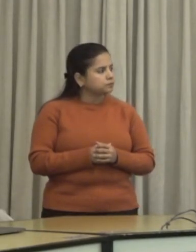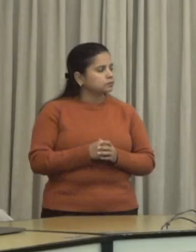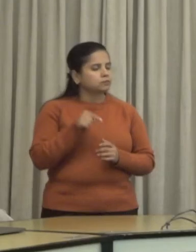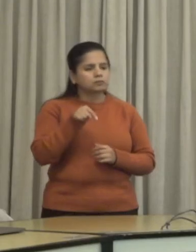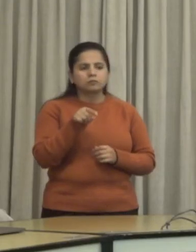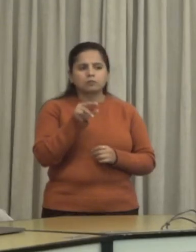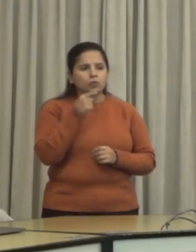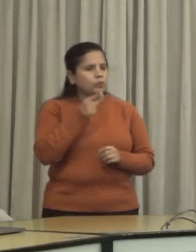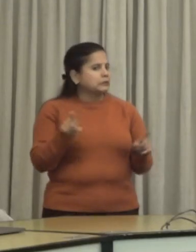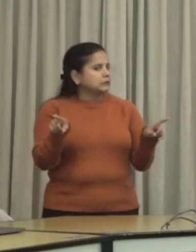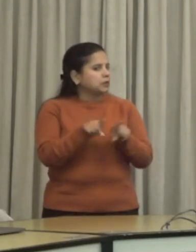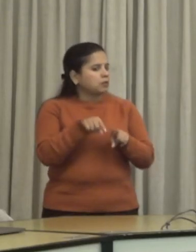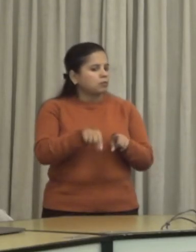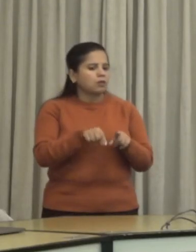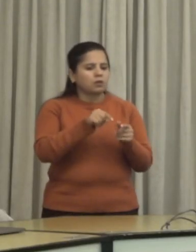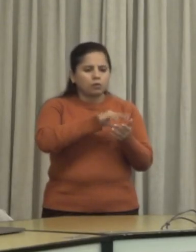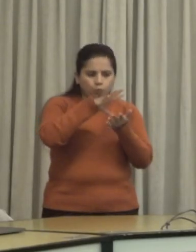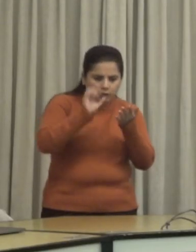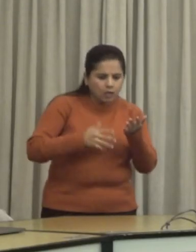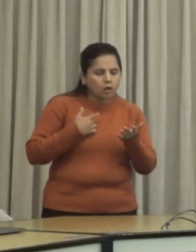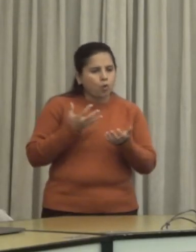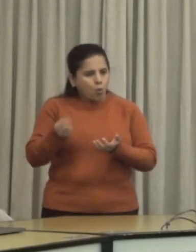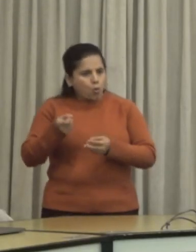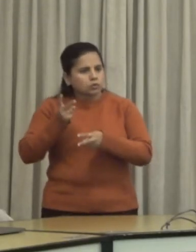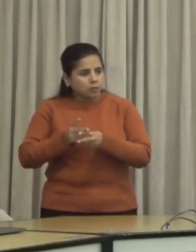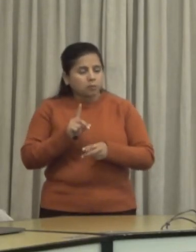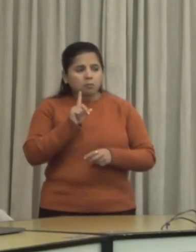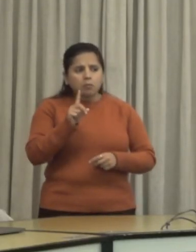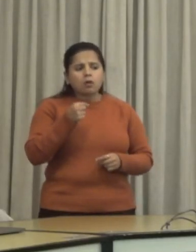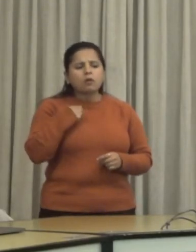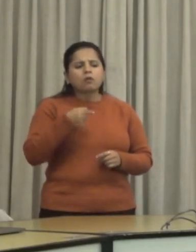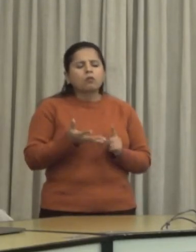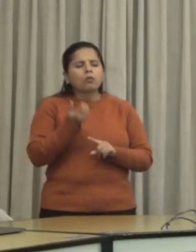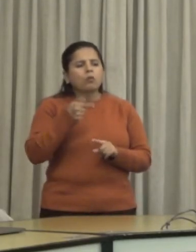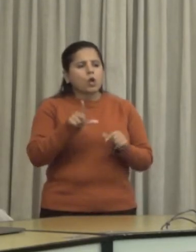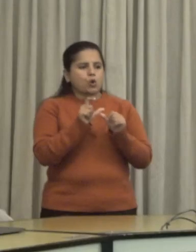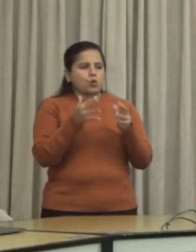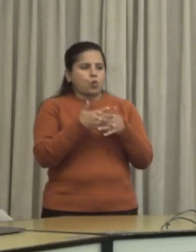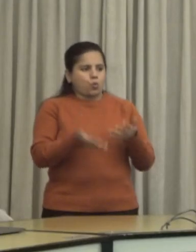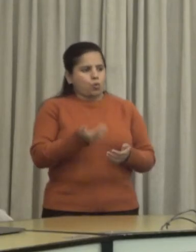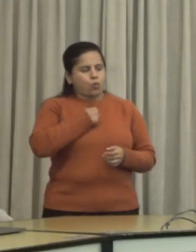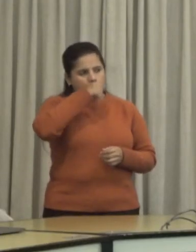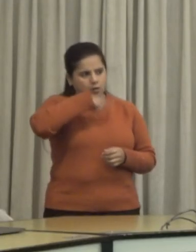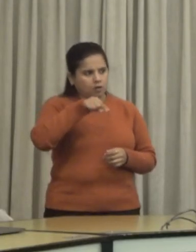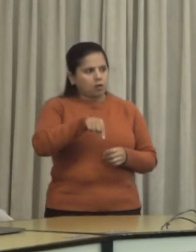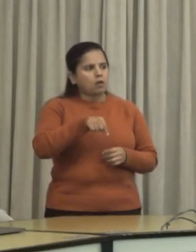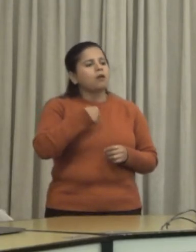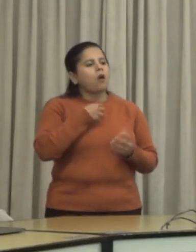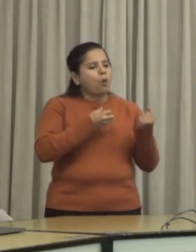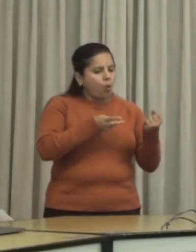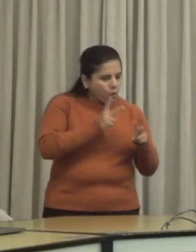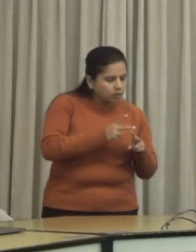is not the same as withdrawal and withholding. What we have got in terms of law in this country is for withdrawal and